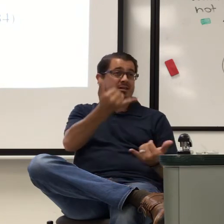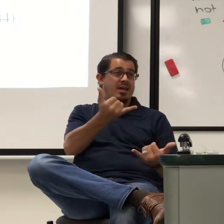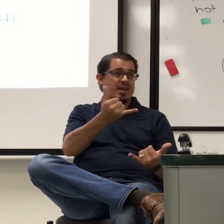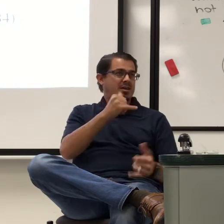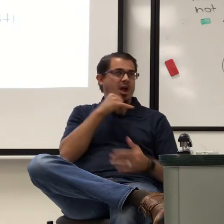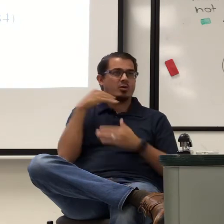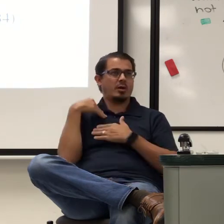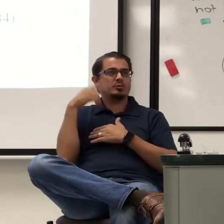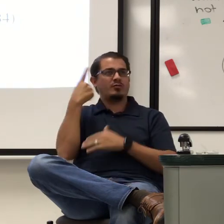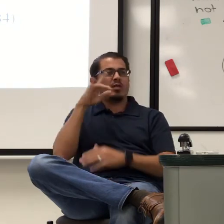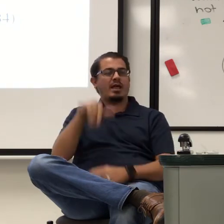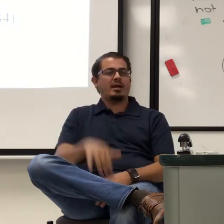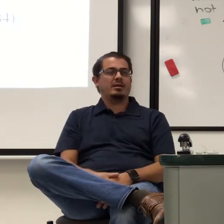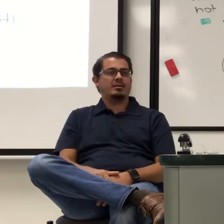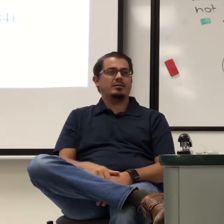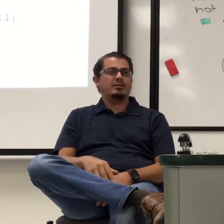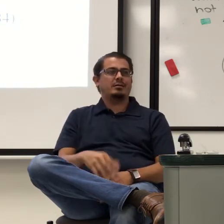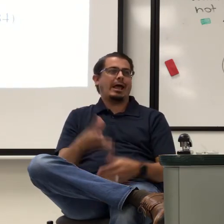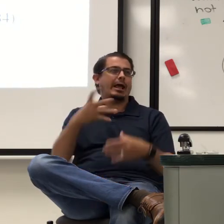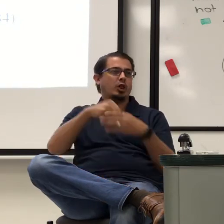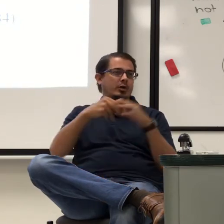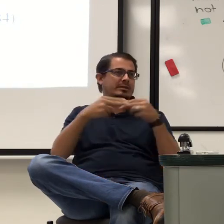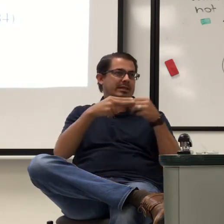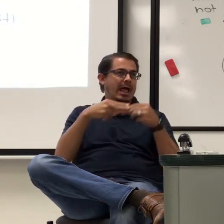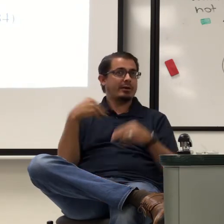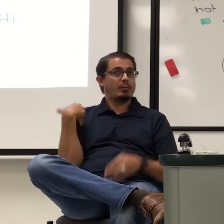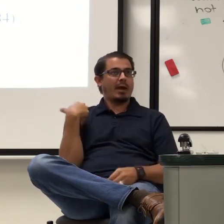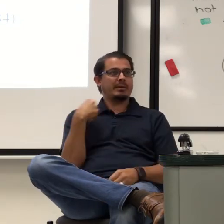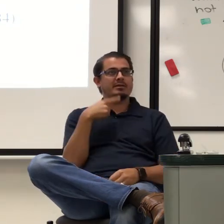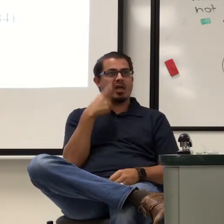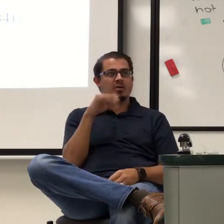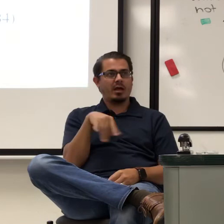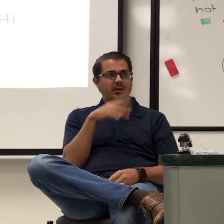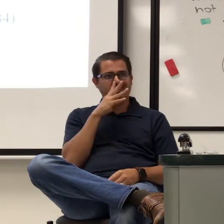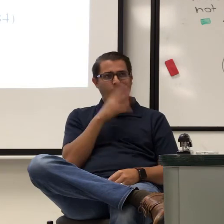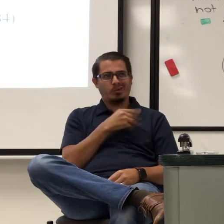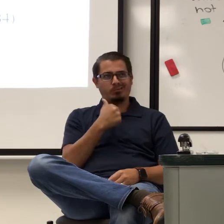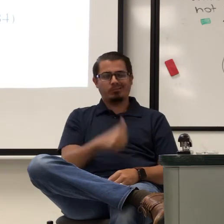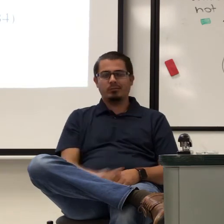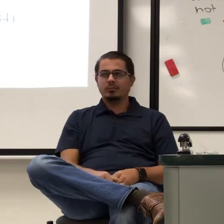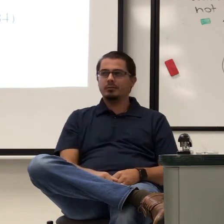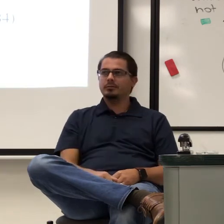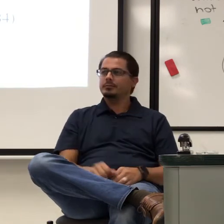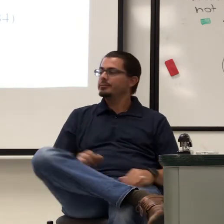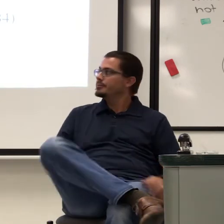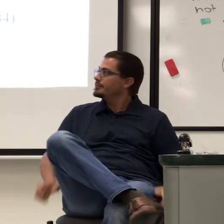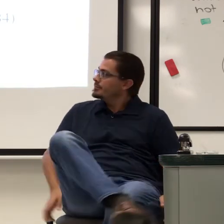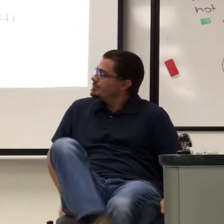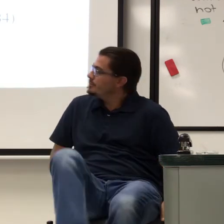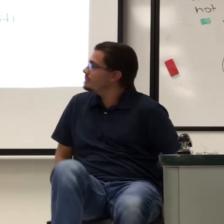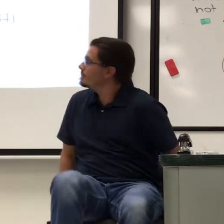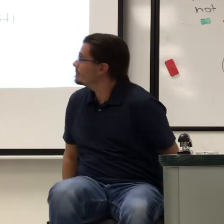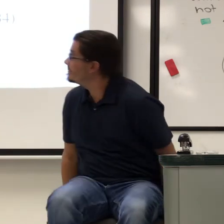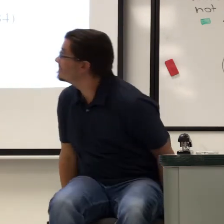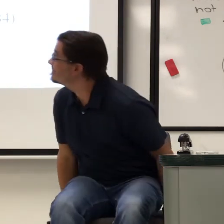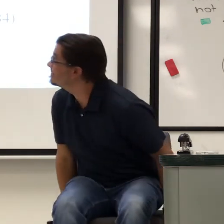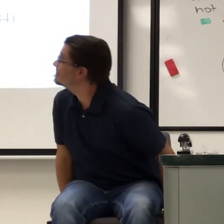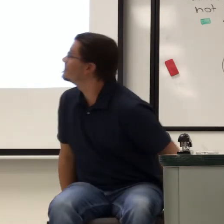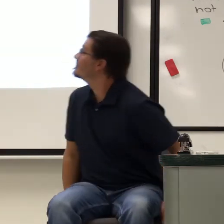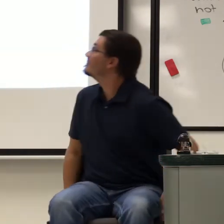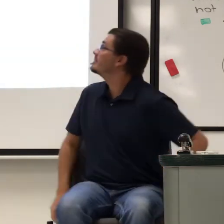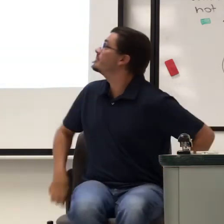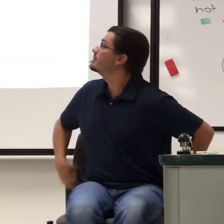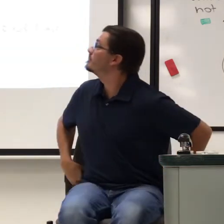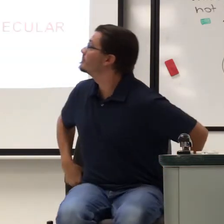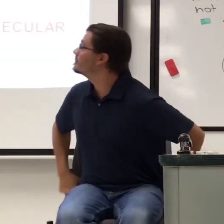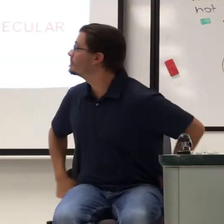for eicosanoids. So I put the slide in there to remind me to tell you that. Okay? Not responsible for eicosanoids.